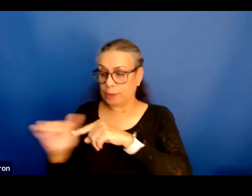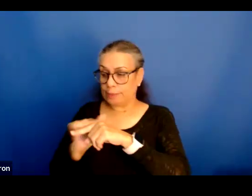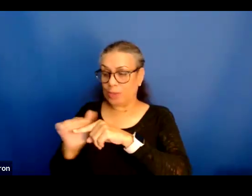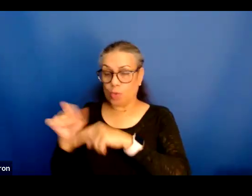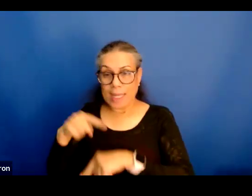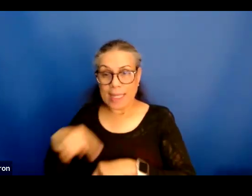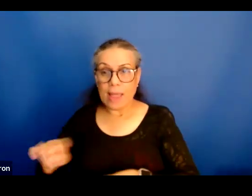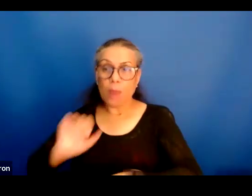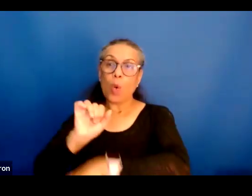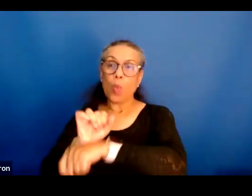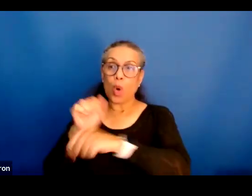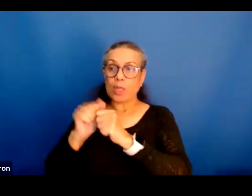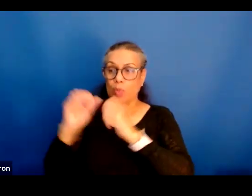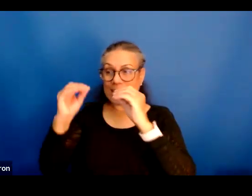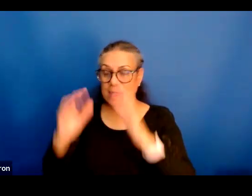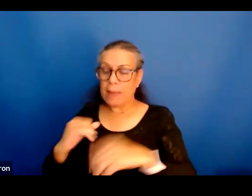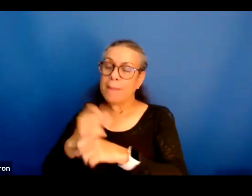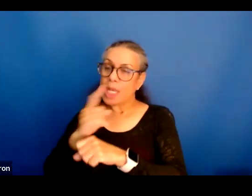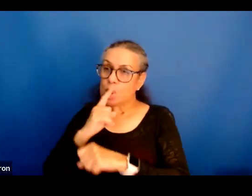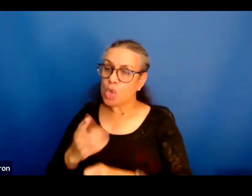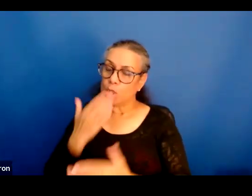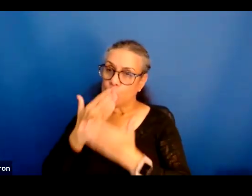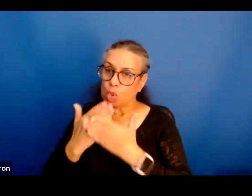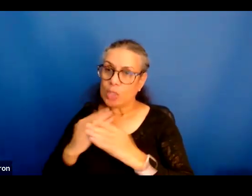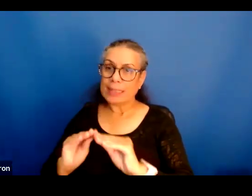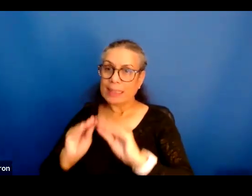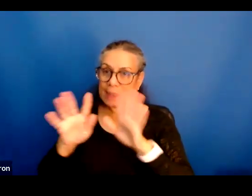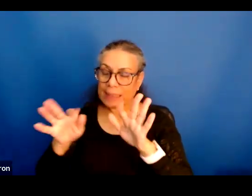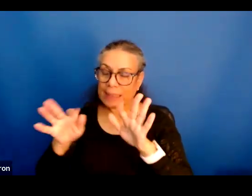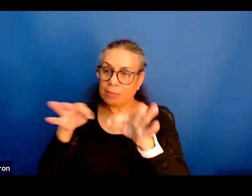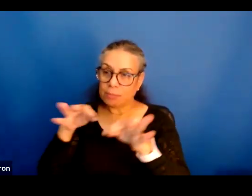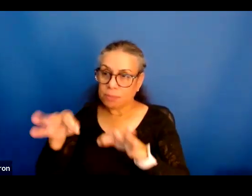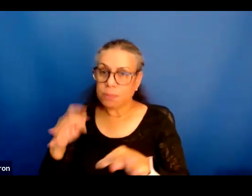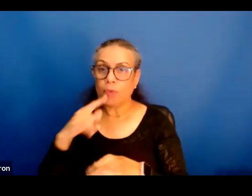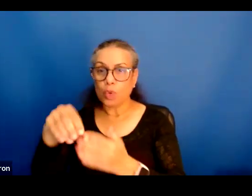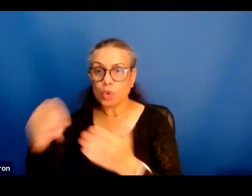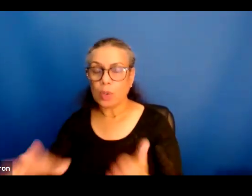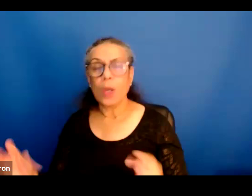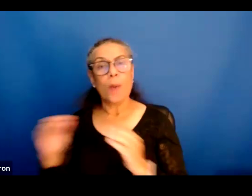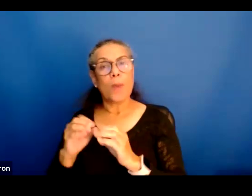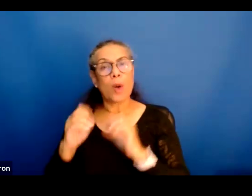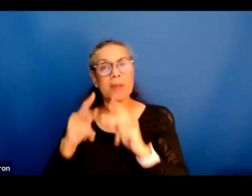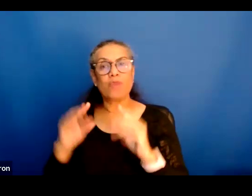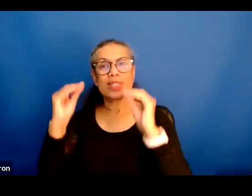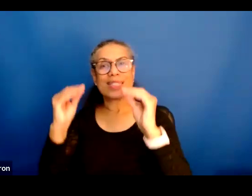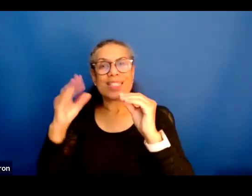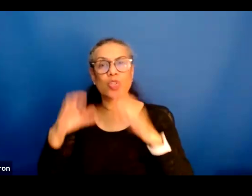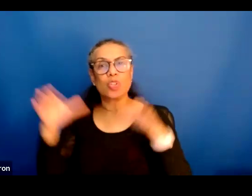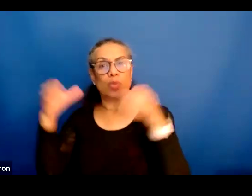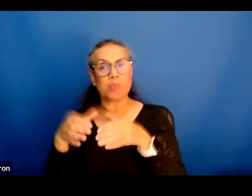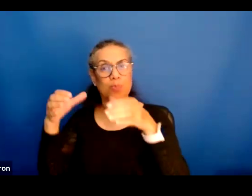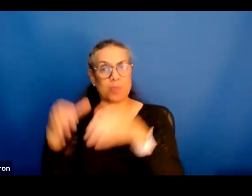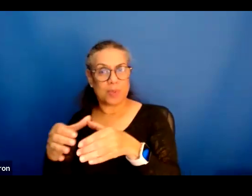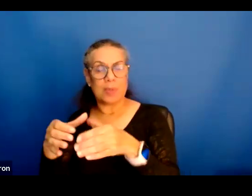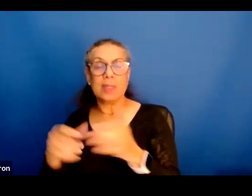more with teachers to ensure that there's stronger instruction. There's more opportunities for teachers to collaborate, like I said, between